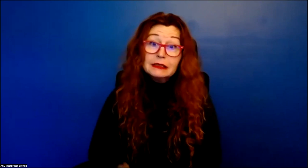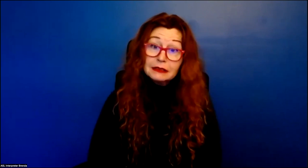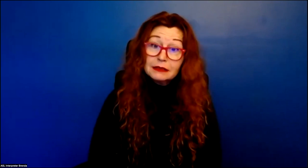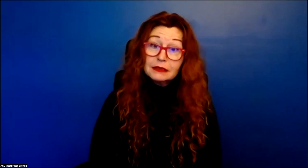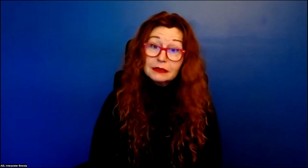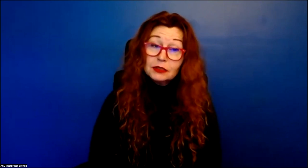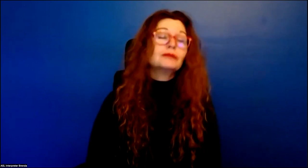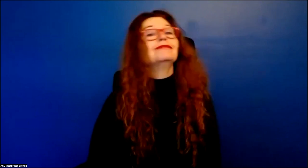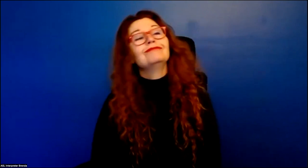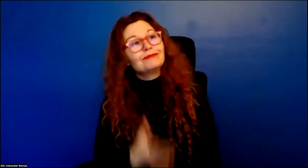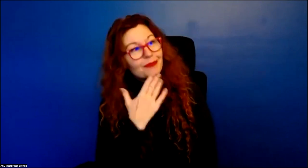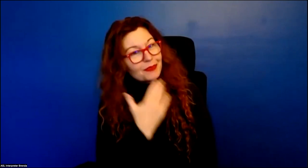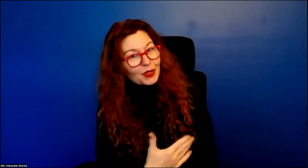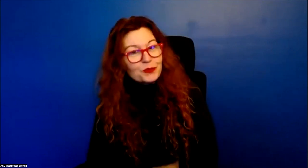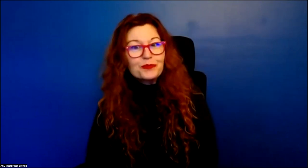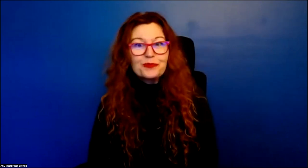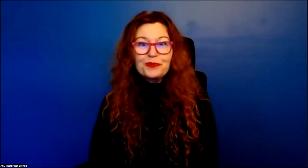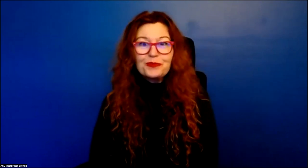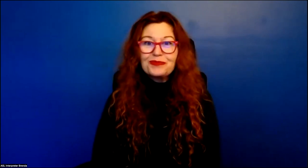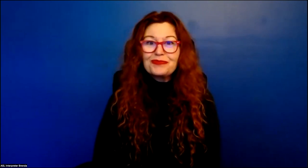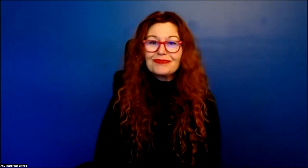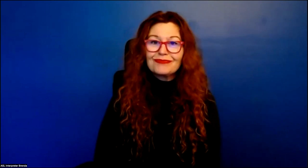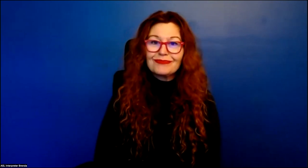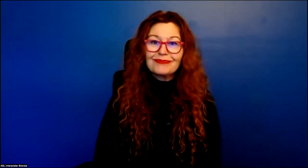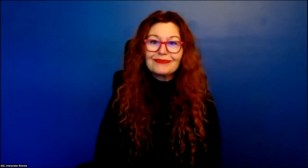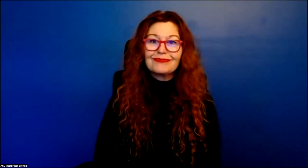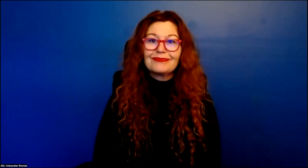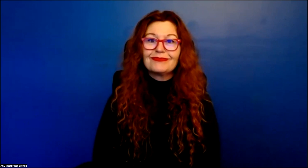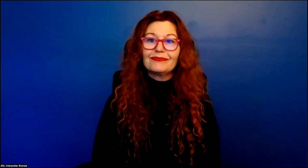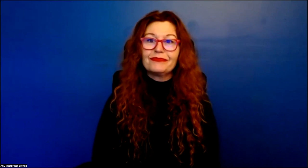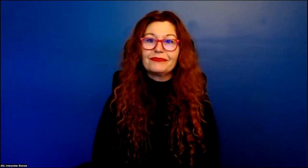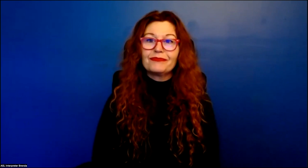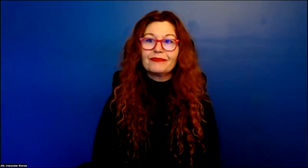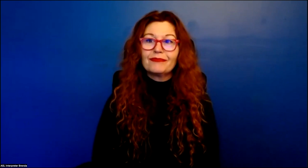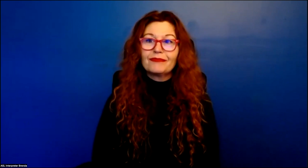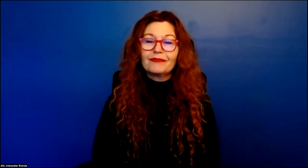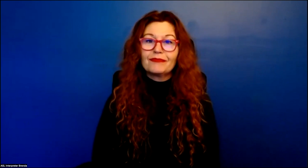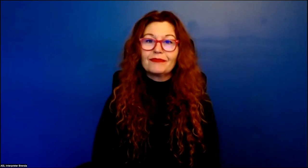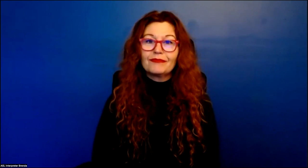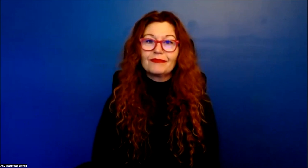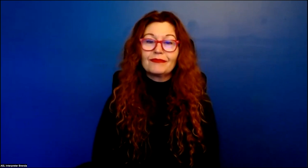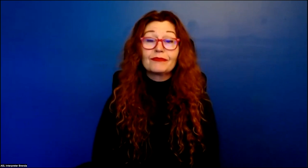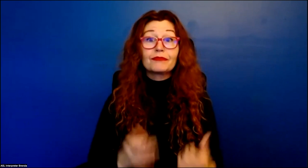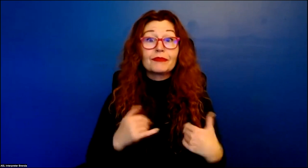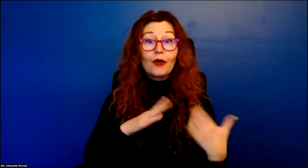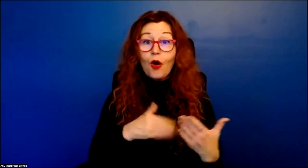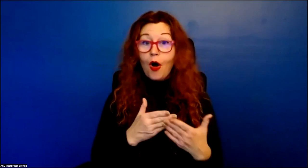Thank you, Joe. So now I want to kind of open this up to, all of our panelists